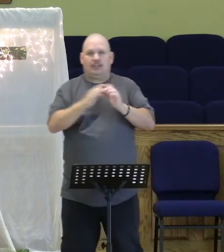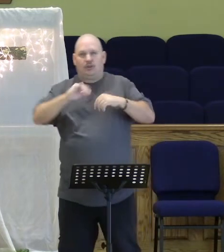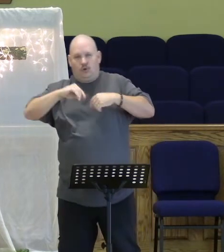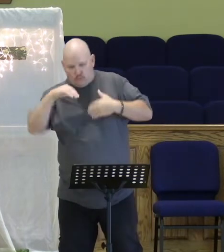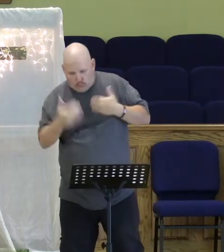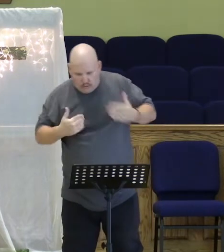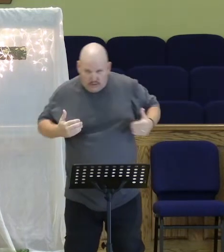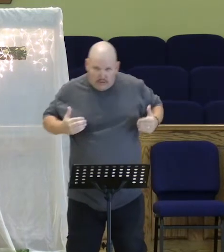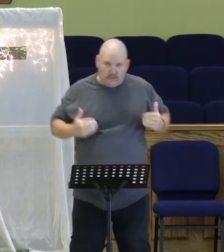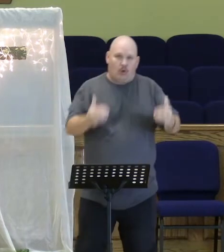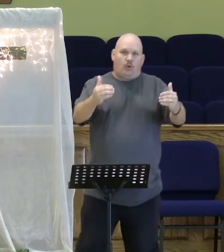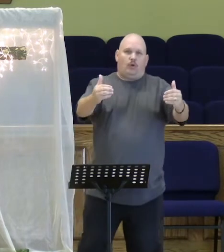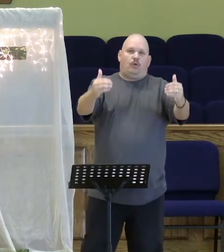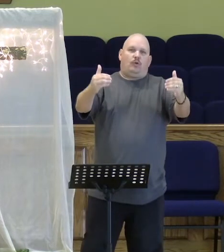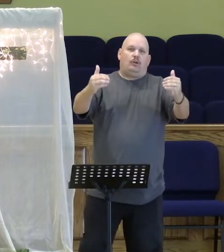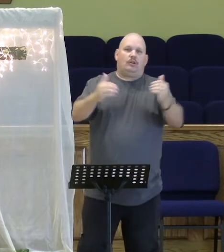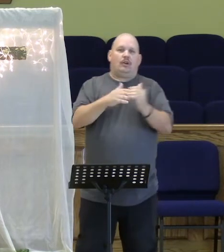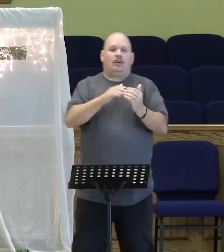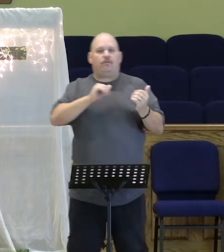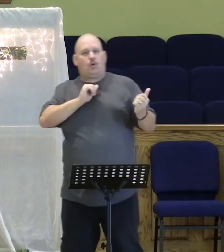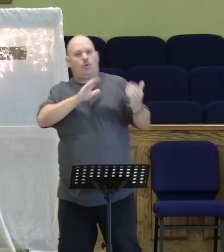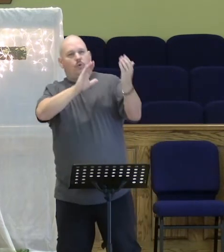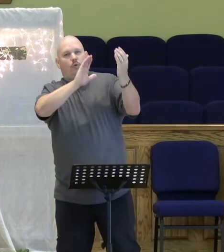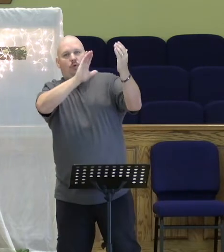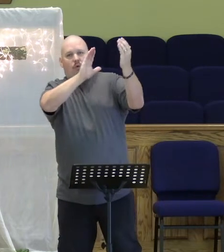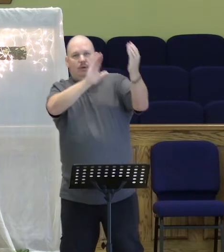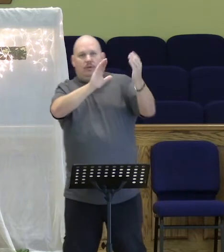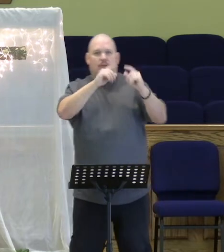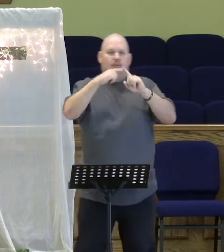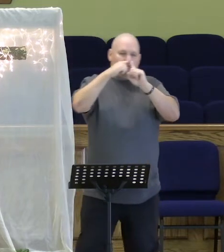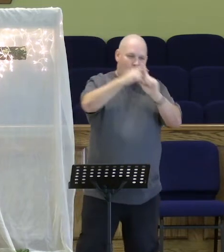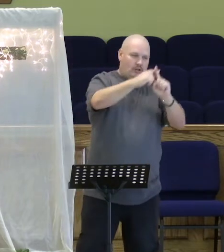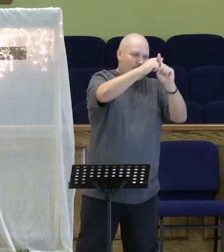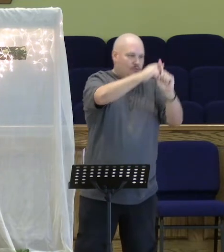cross of Jesus going on